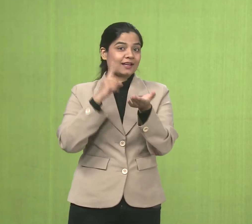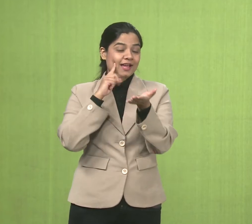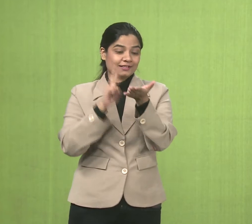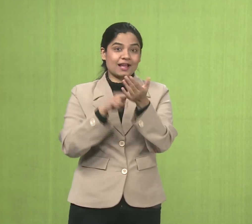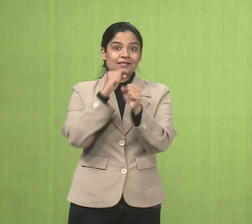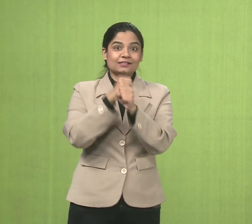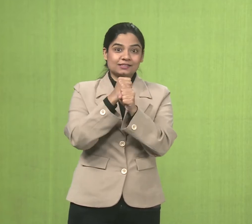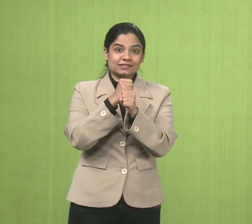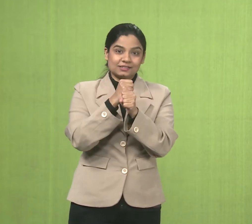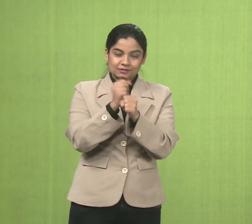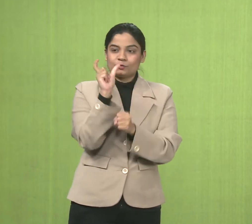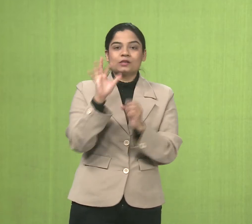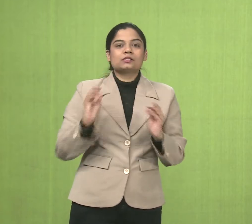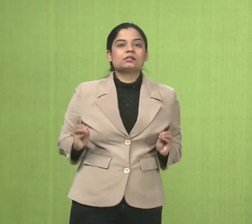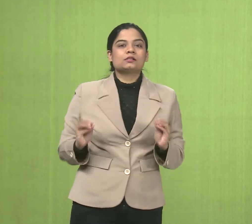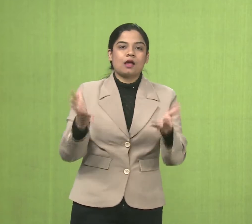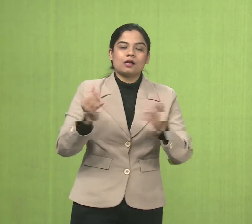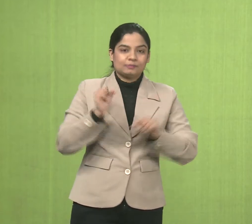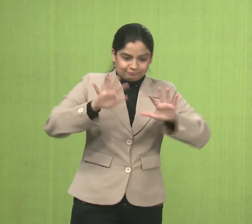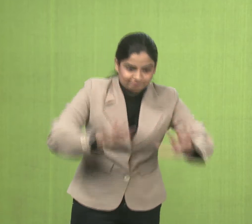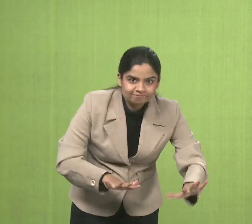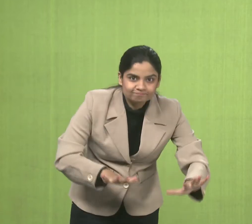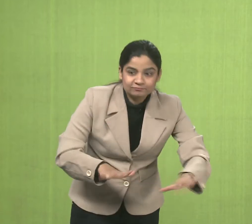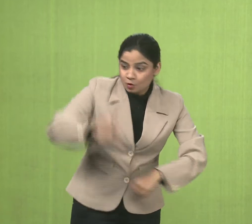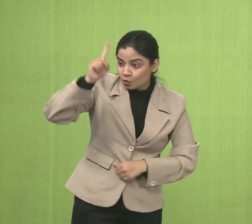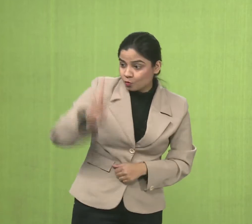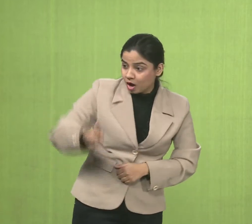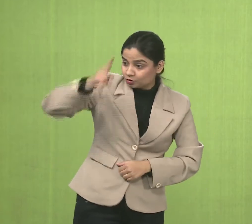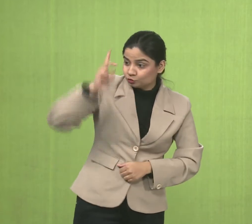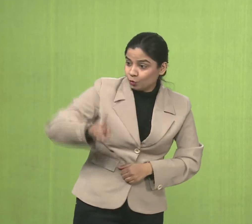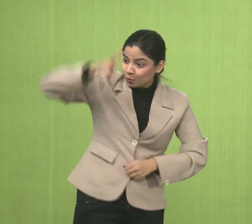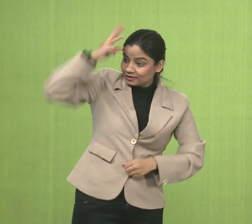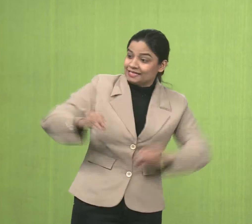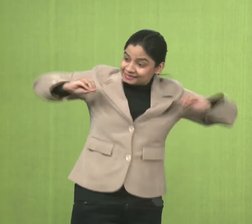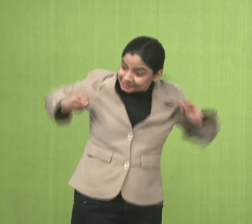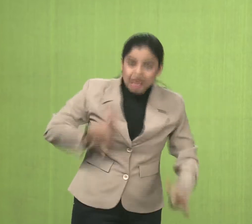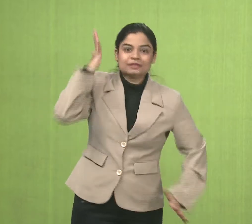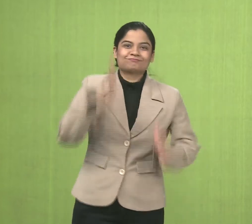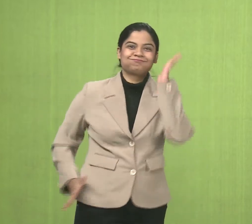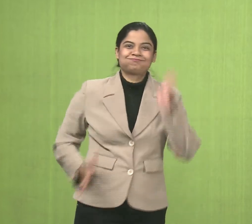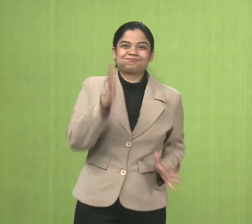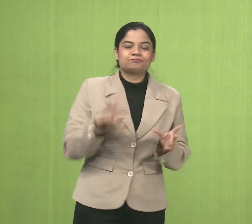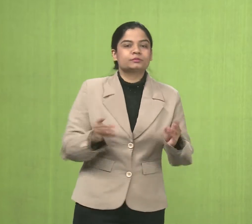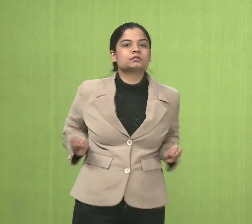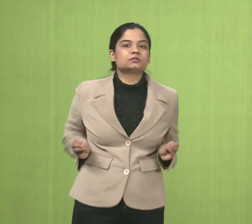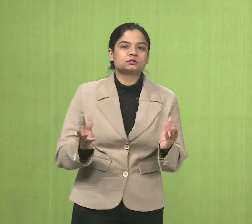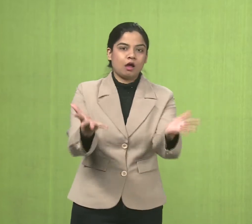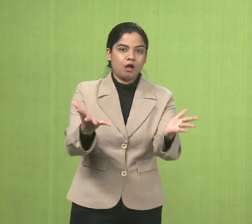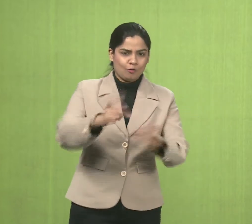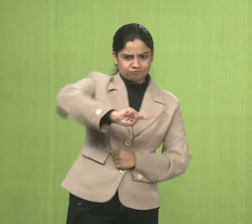Beginning. Beginning means to start, a point where we start. For example, a race. People start,